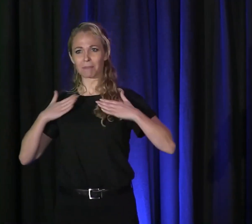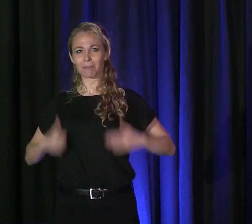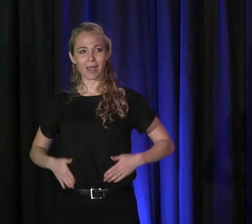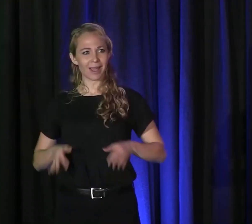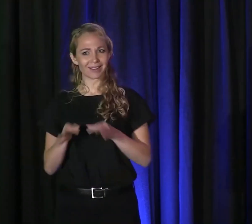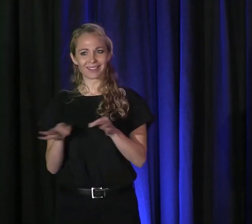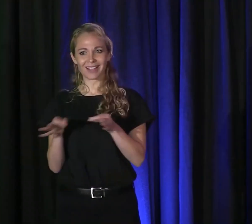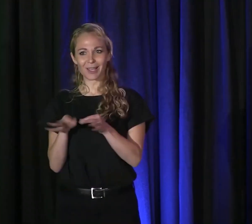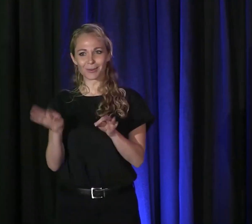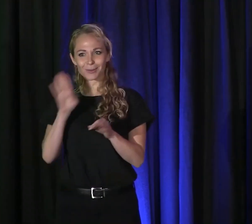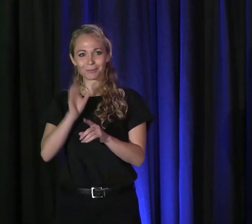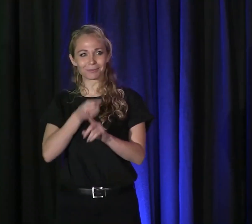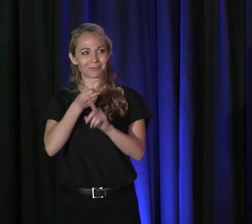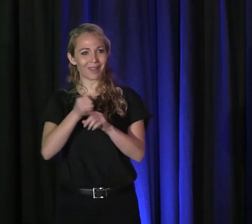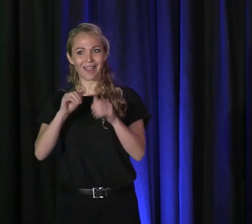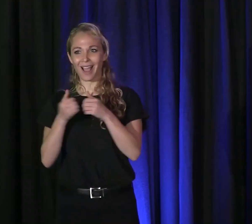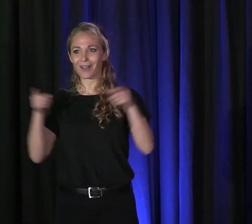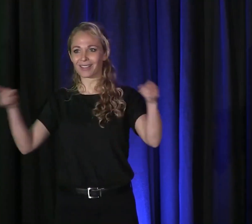interpreting situation to work,